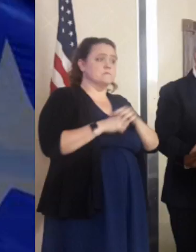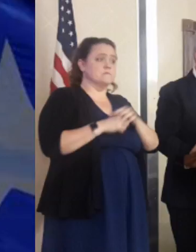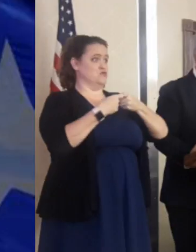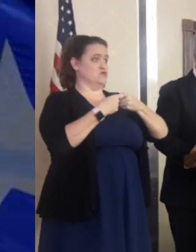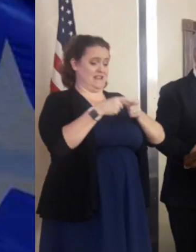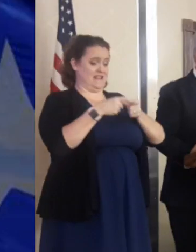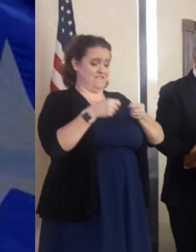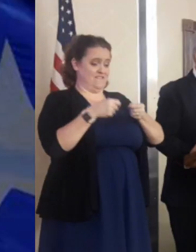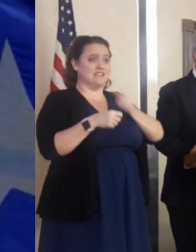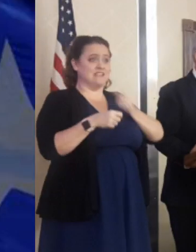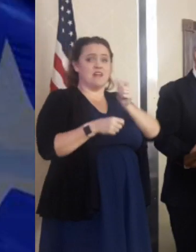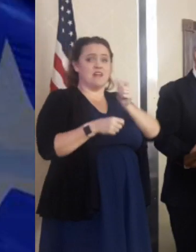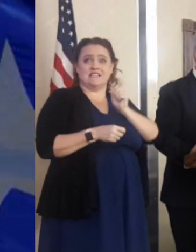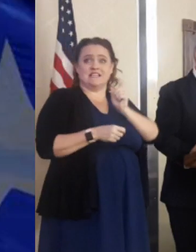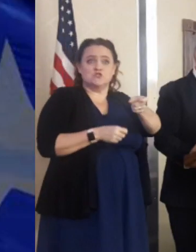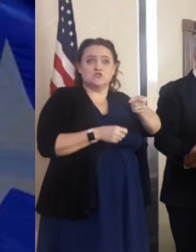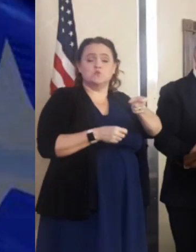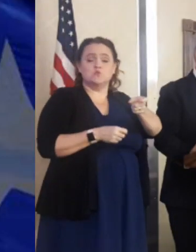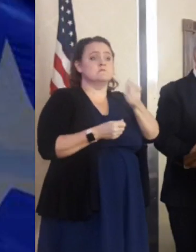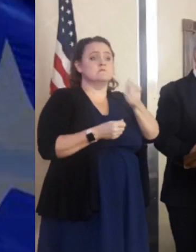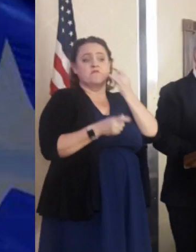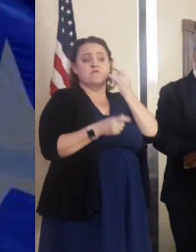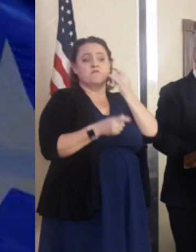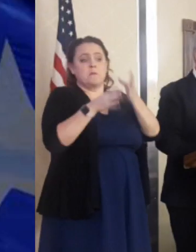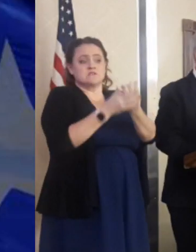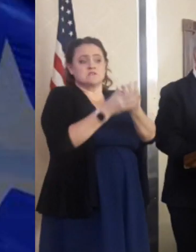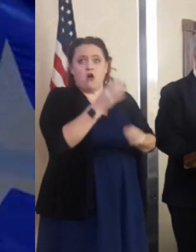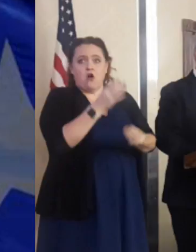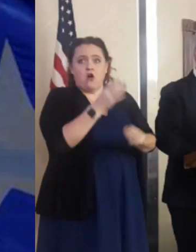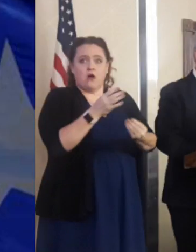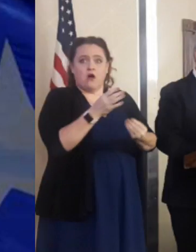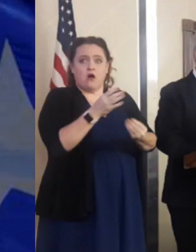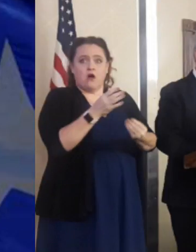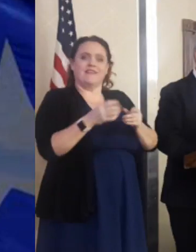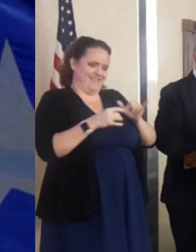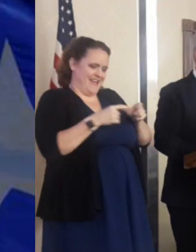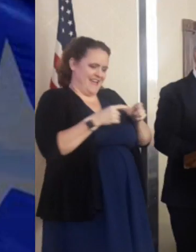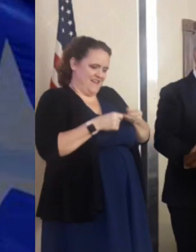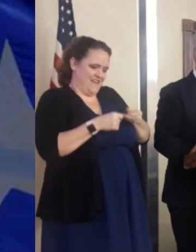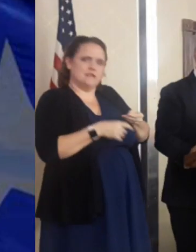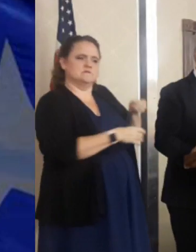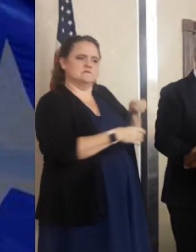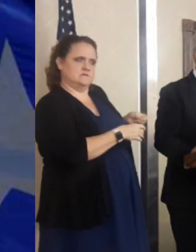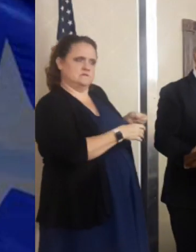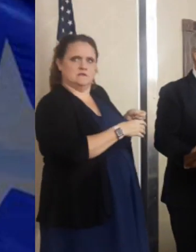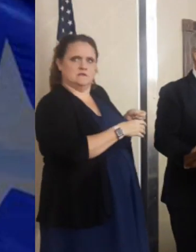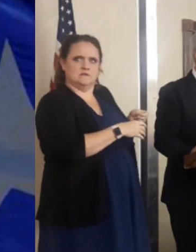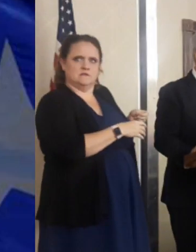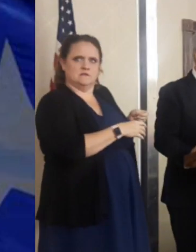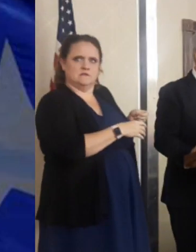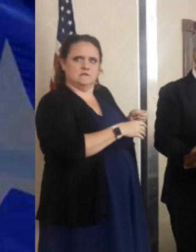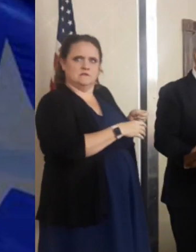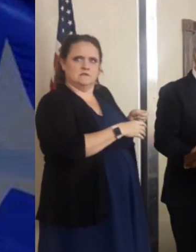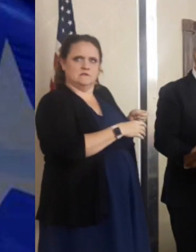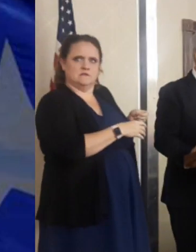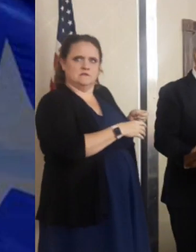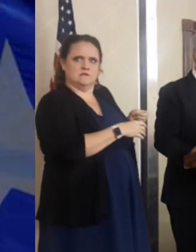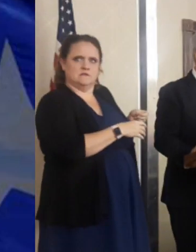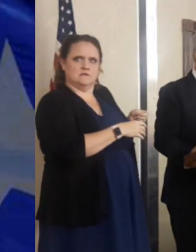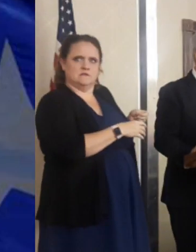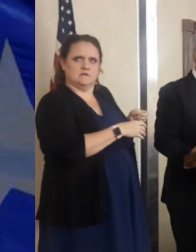meeting due to absence shall be secured under the direct control of the sergeant at arms or their designee during the